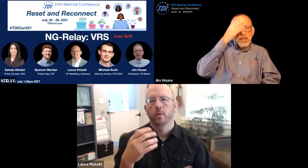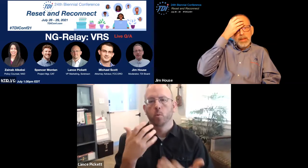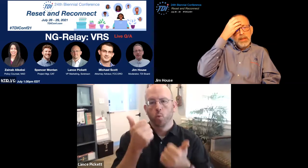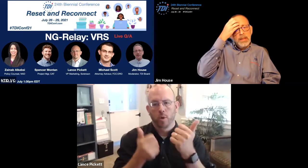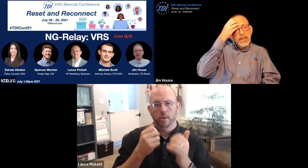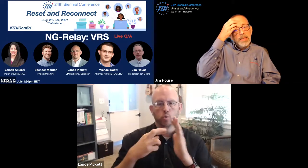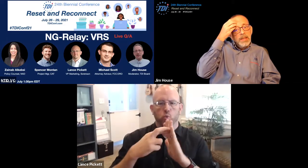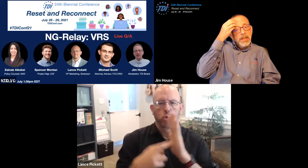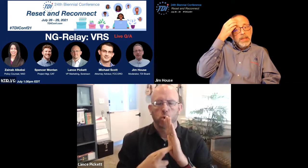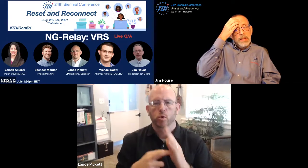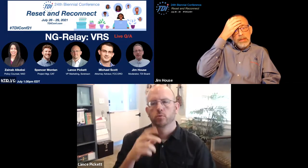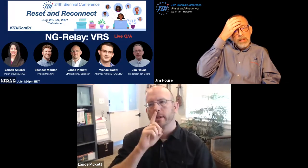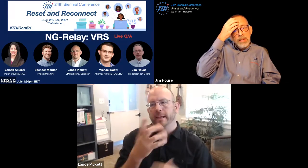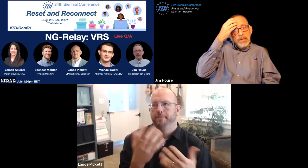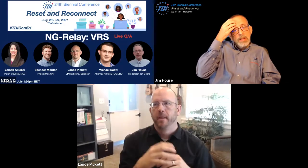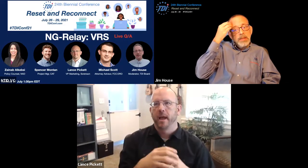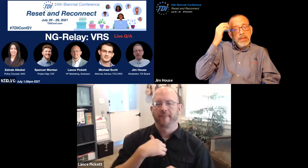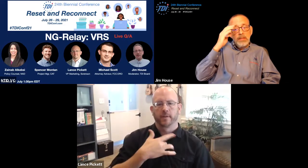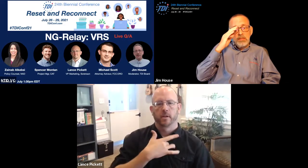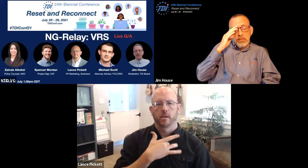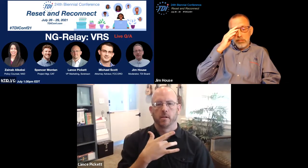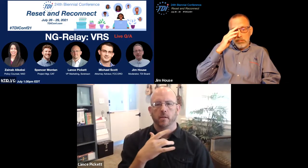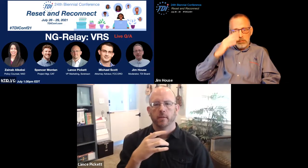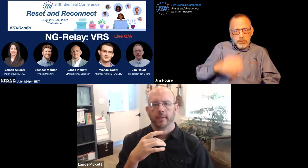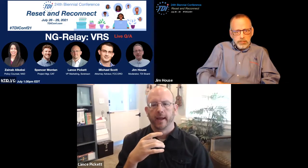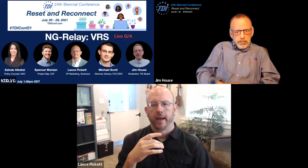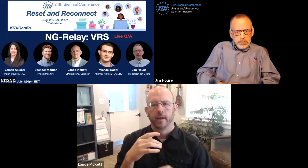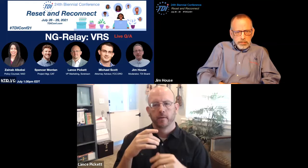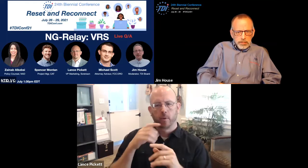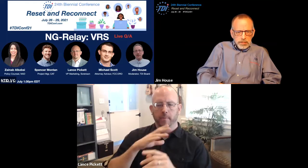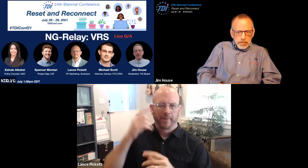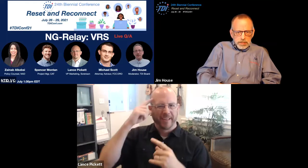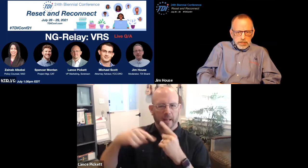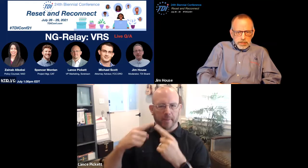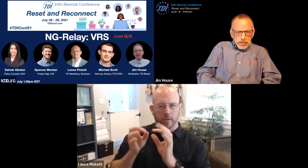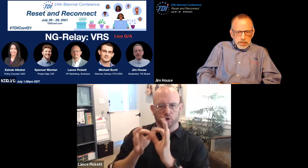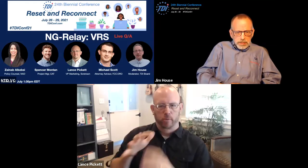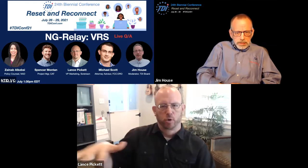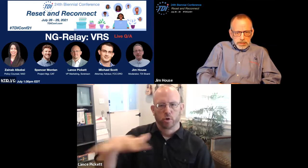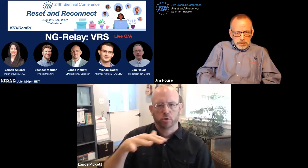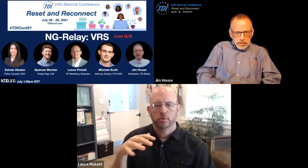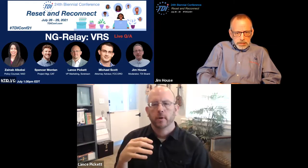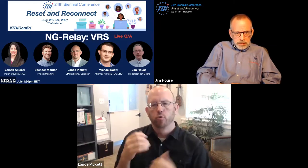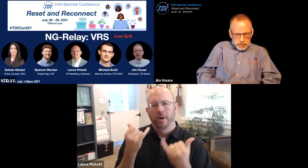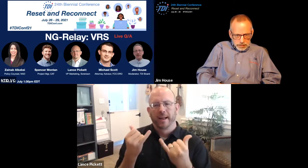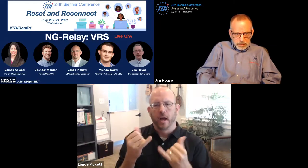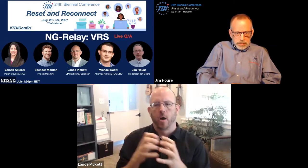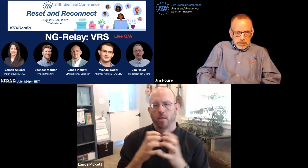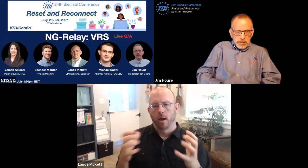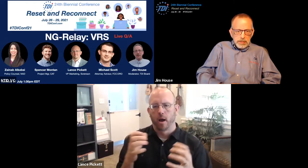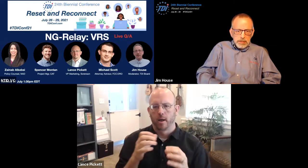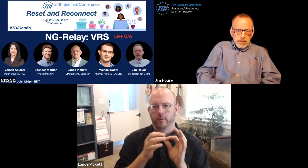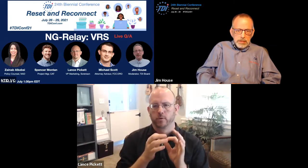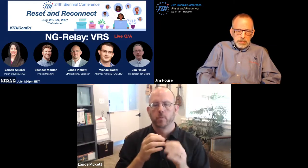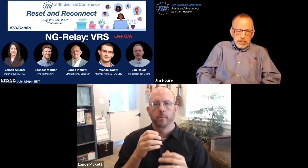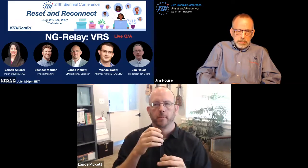Hi, this is Lance. Which rules to keep? Really, I feel that, well, I'm thinking about